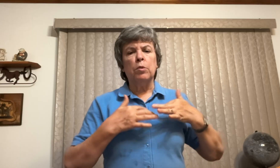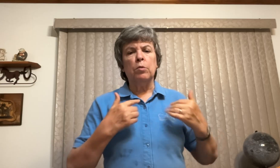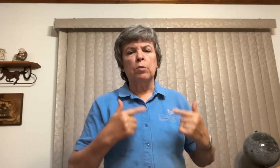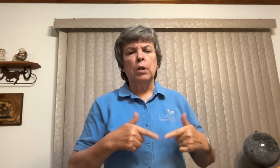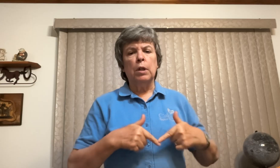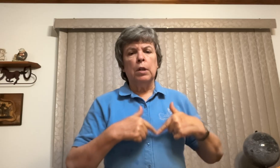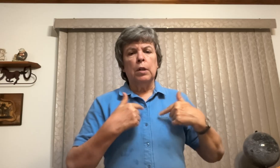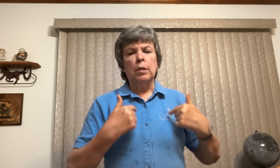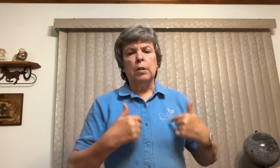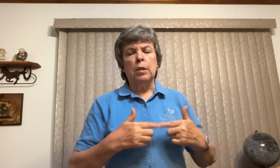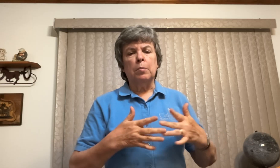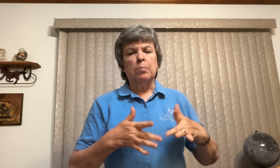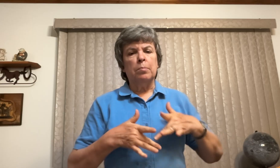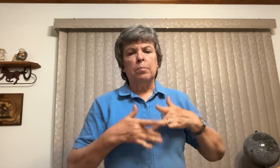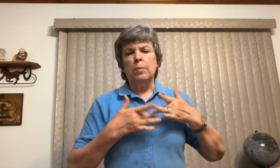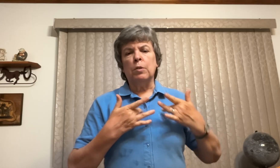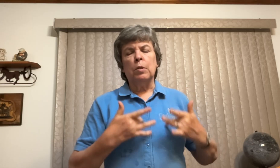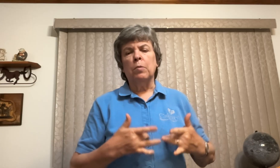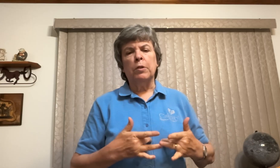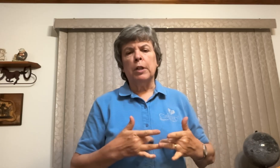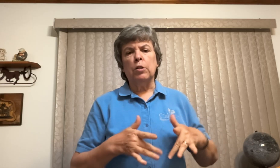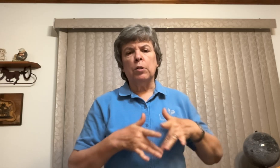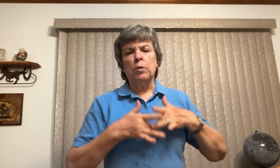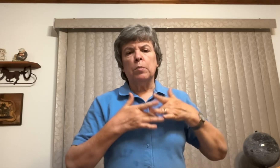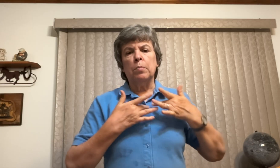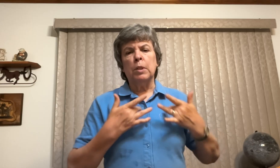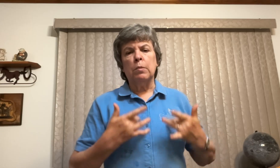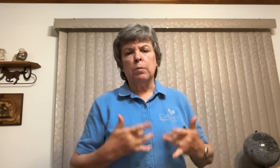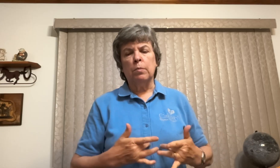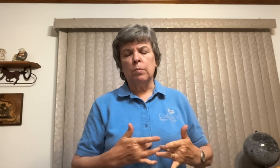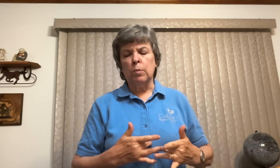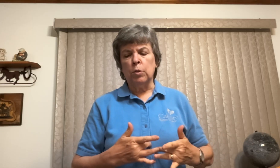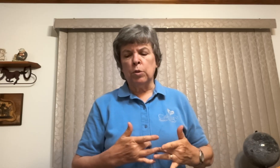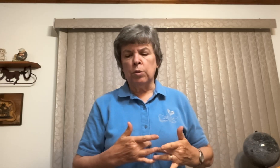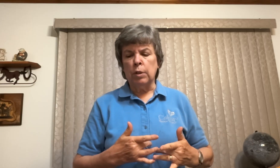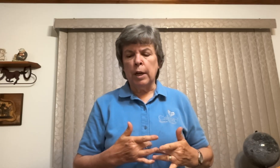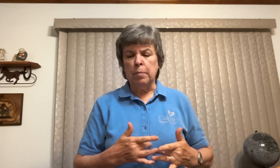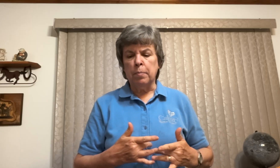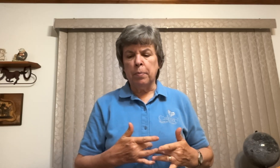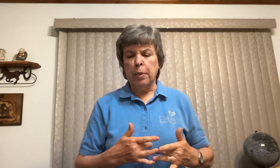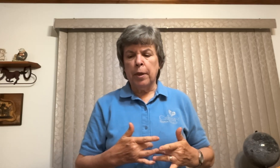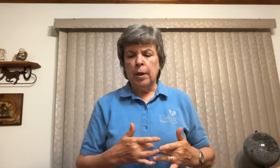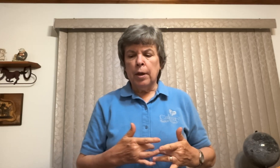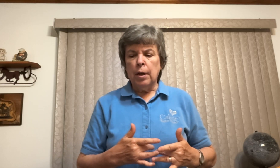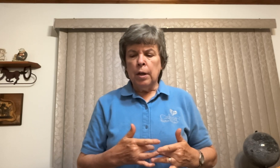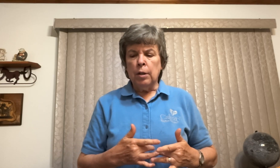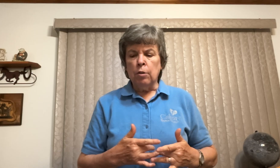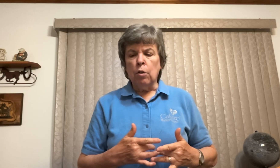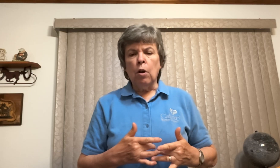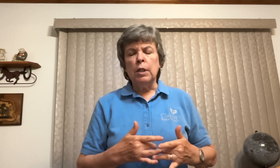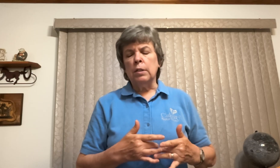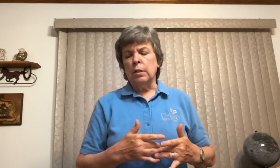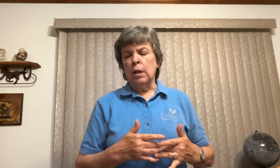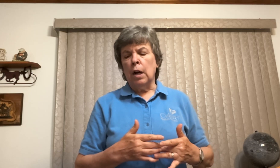do, there are some variations, but we'll just do that. Your heart is